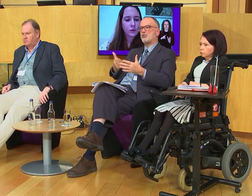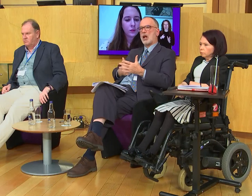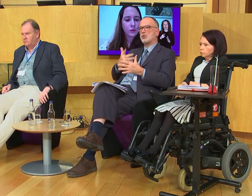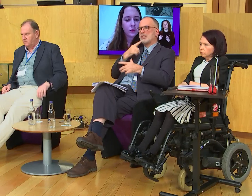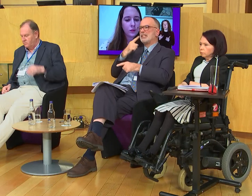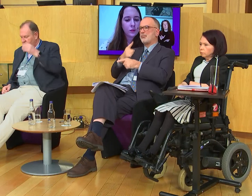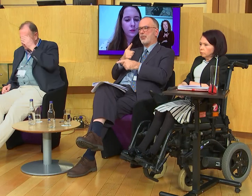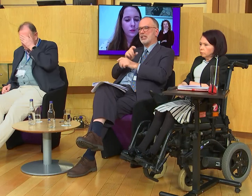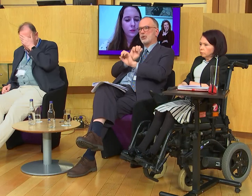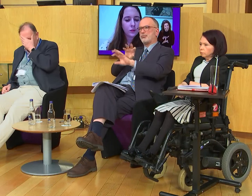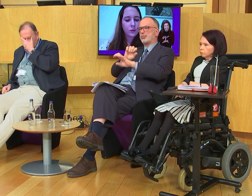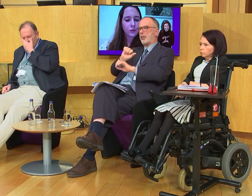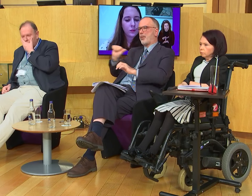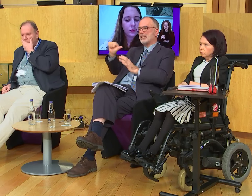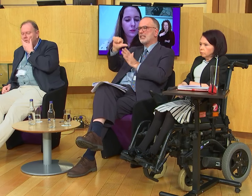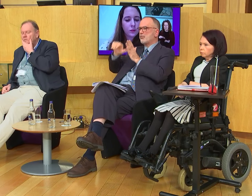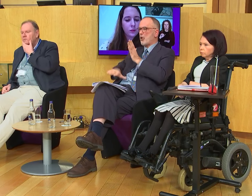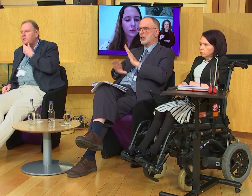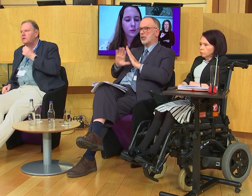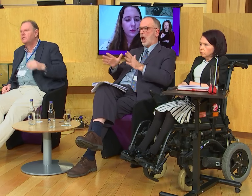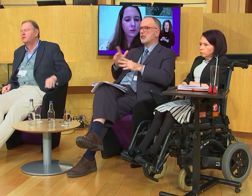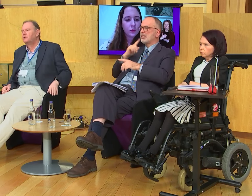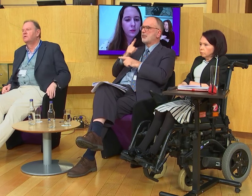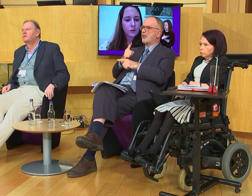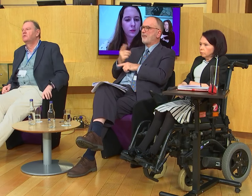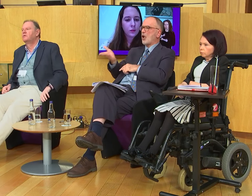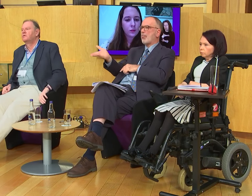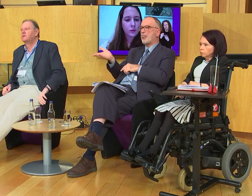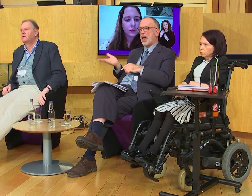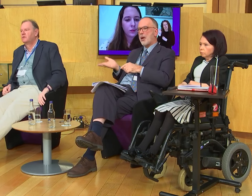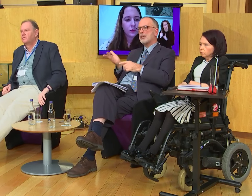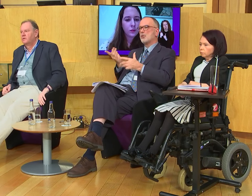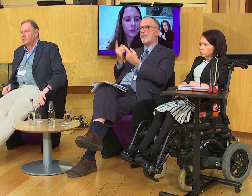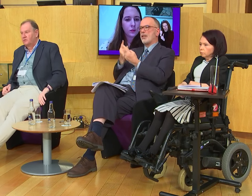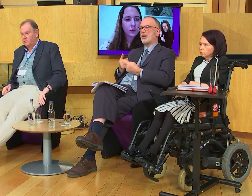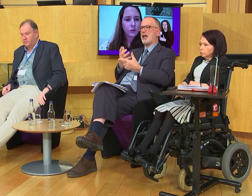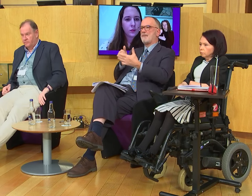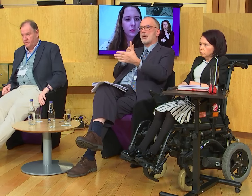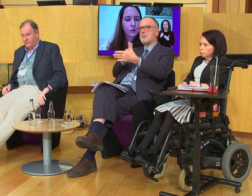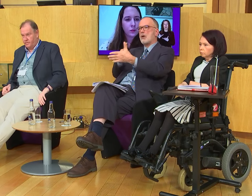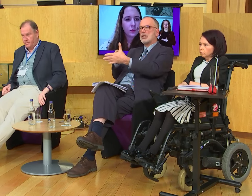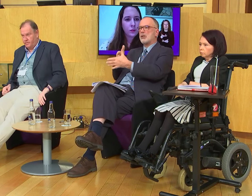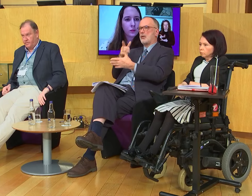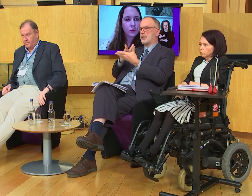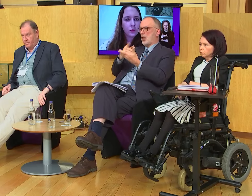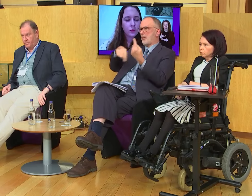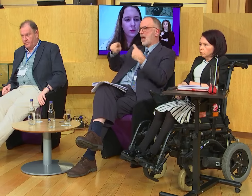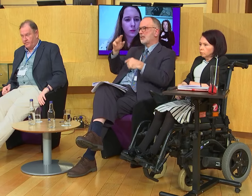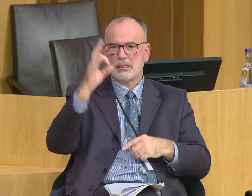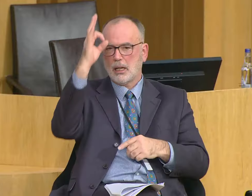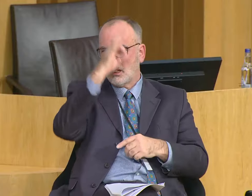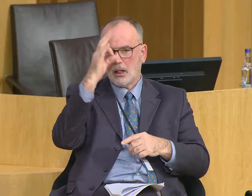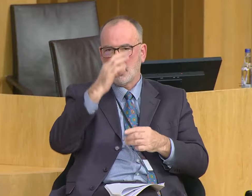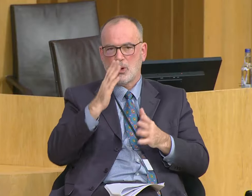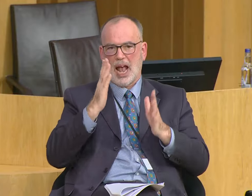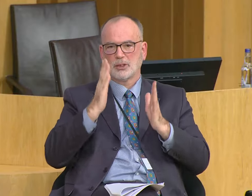cities, in order to have the right and have the conversation with these taxi companies to start that conversation that they are also responsible for these